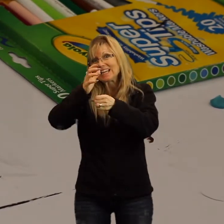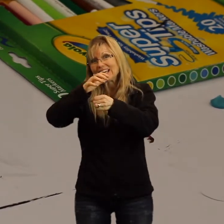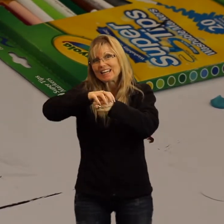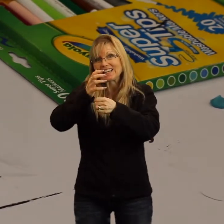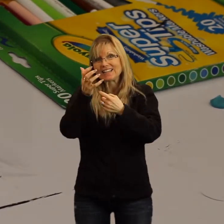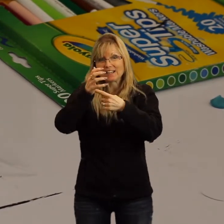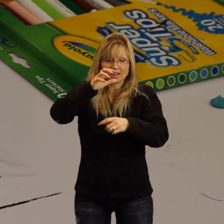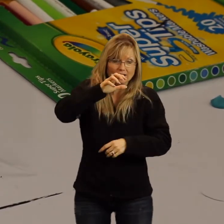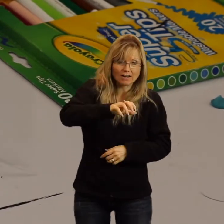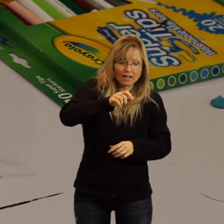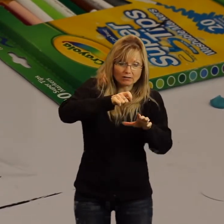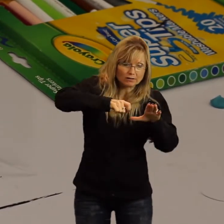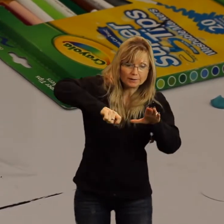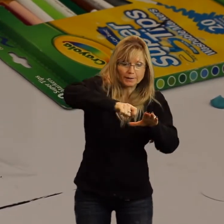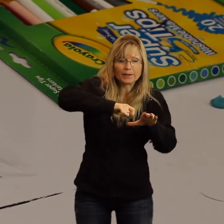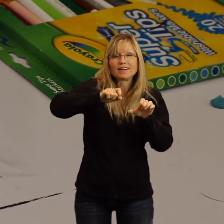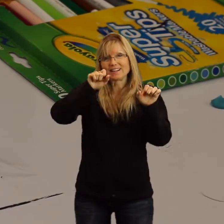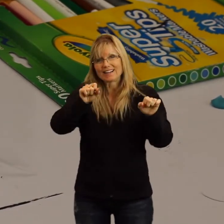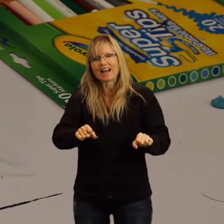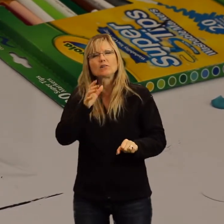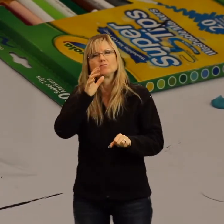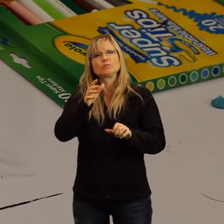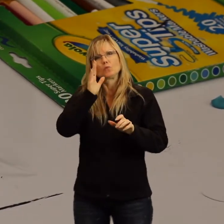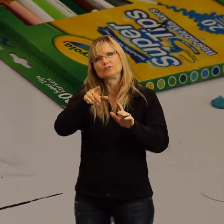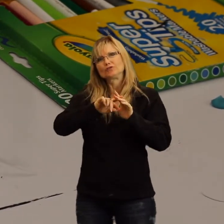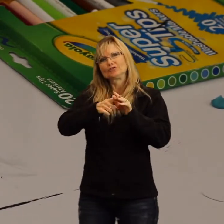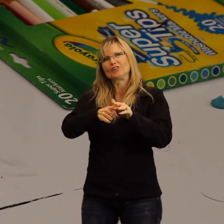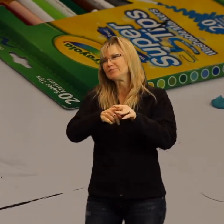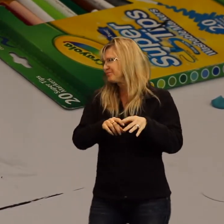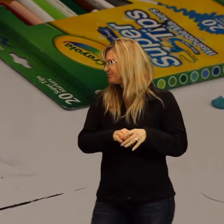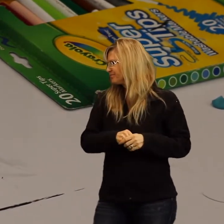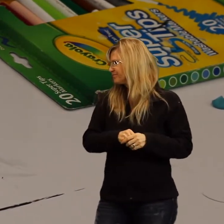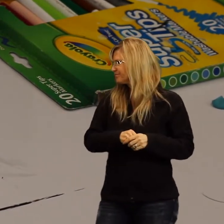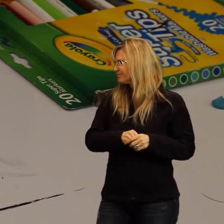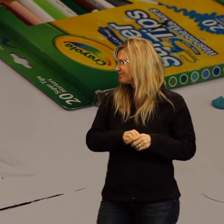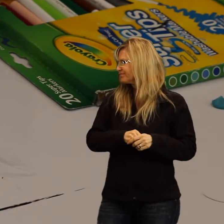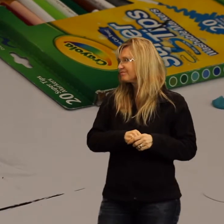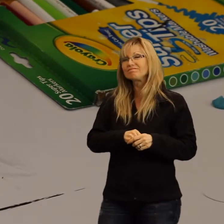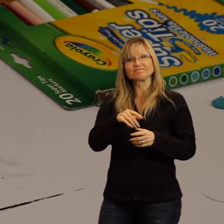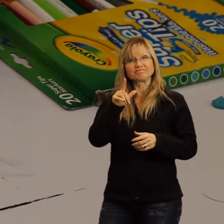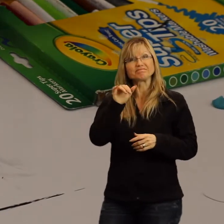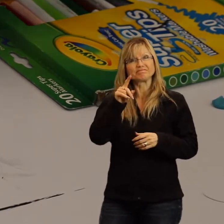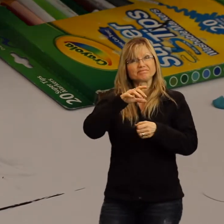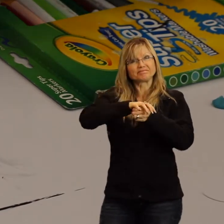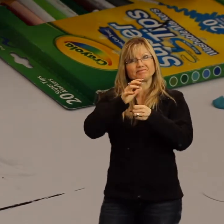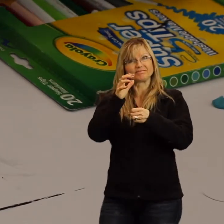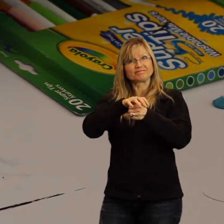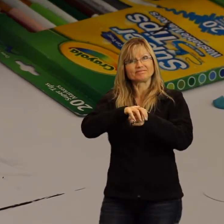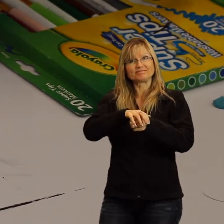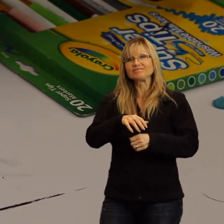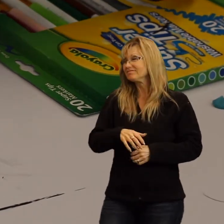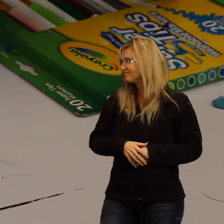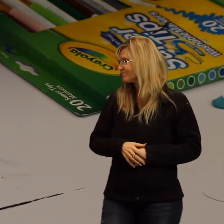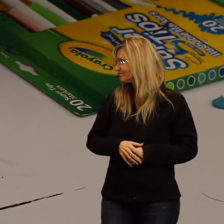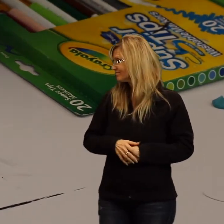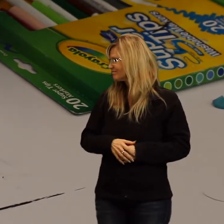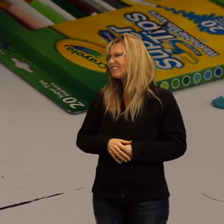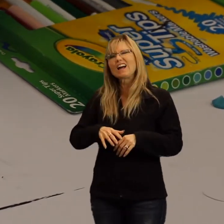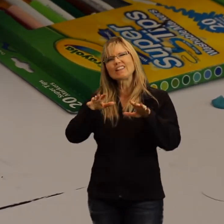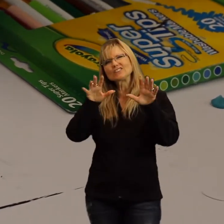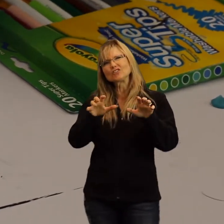we'll start with that. We'll start with a lid. We'll use like